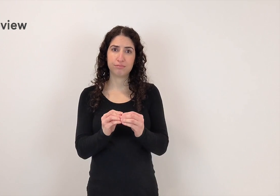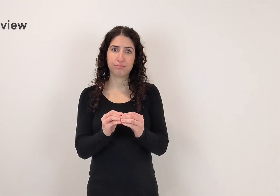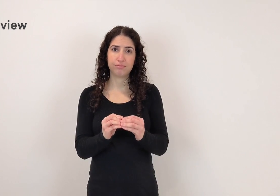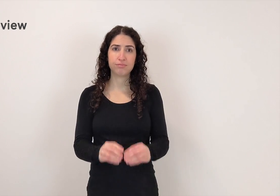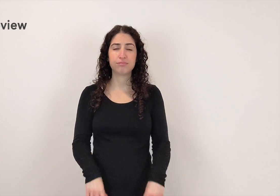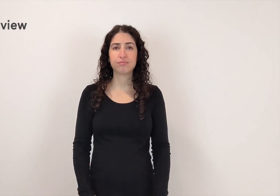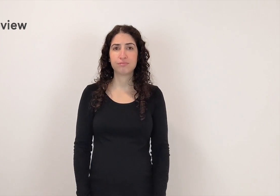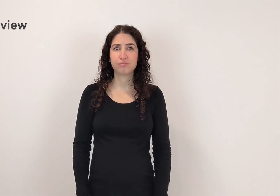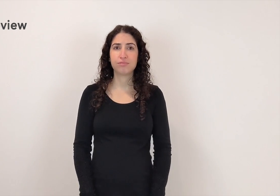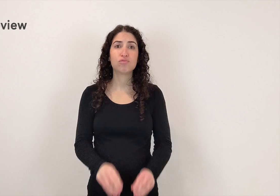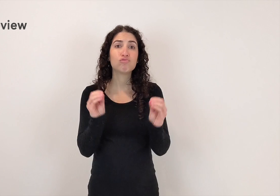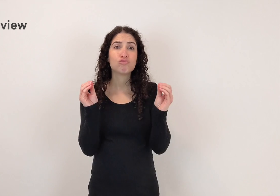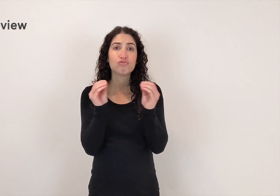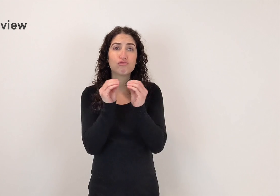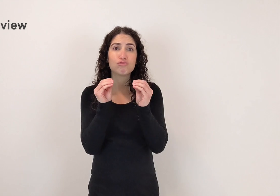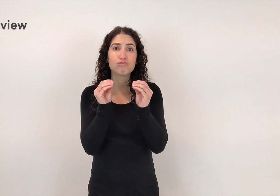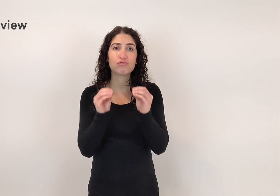one more, kiss,